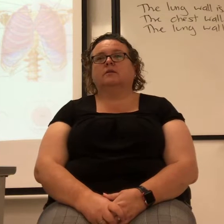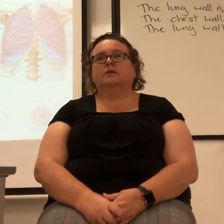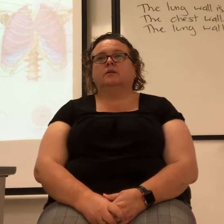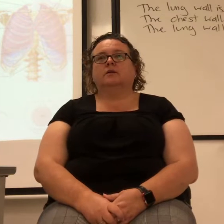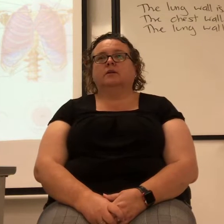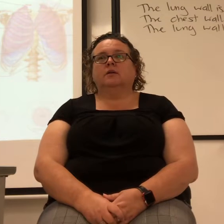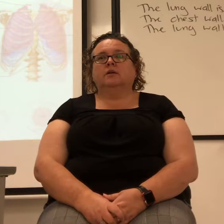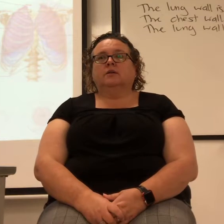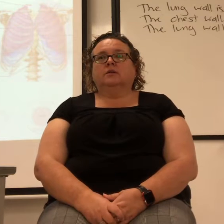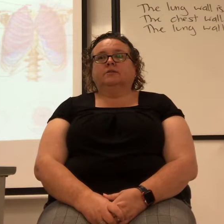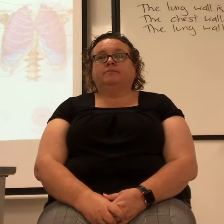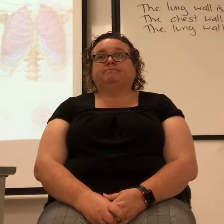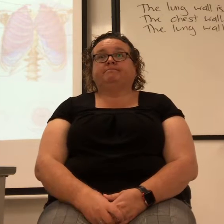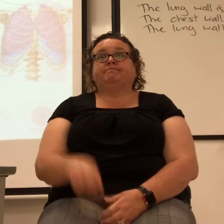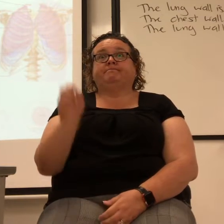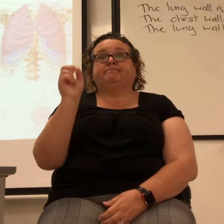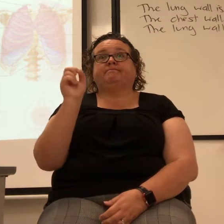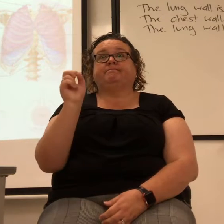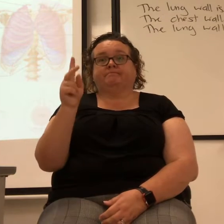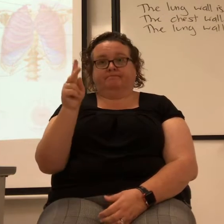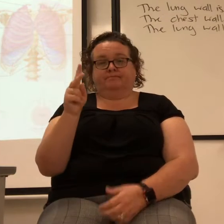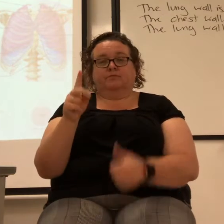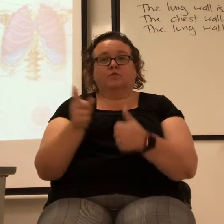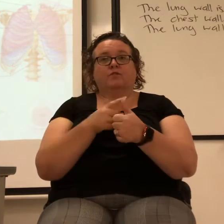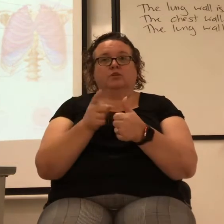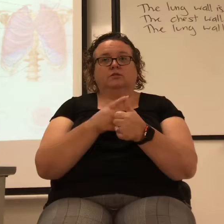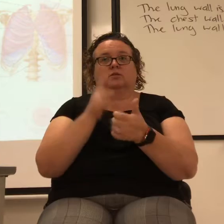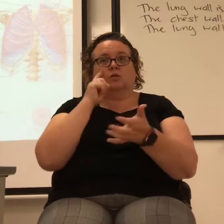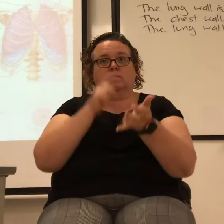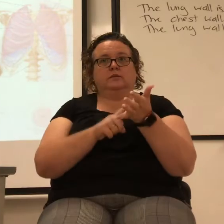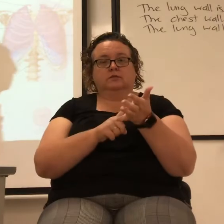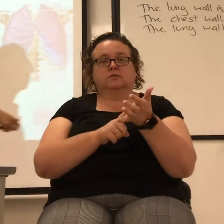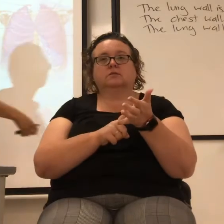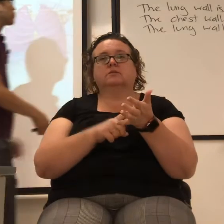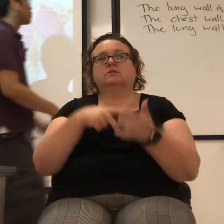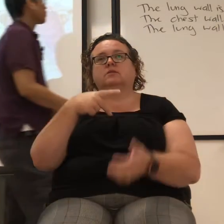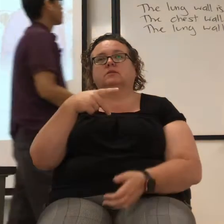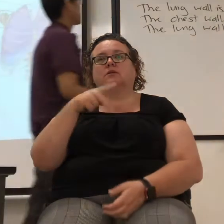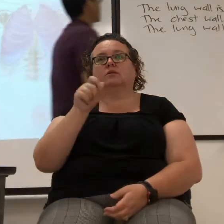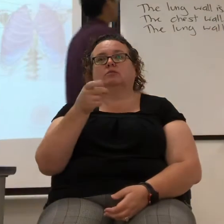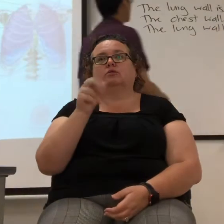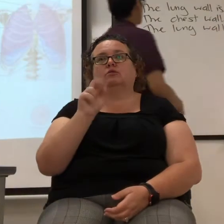pressure. Let's note some things. First of all, the pleural cavities.